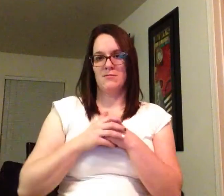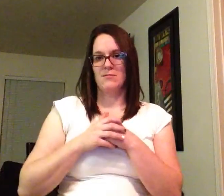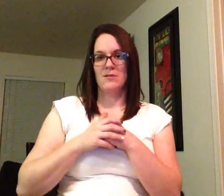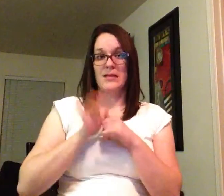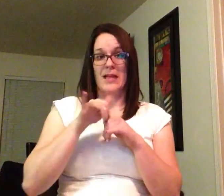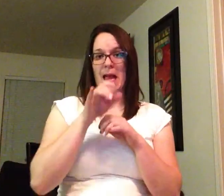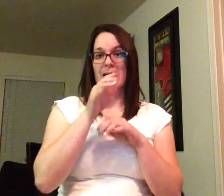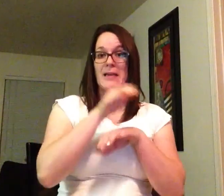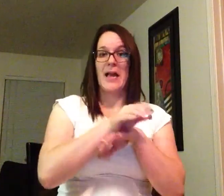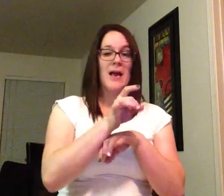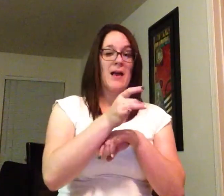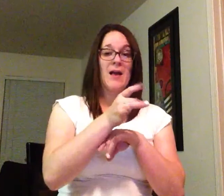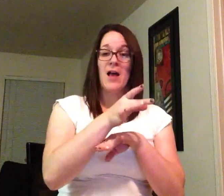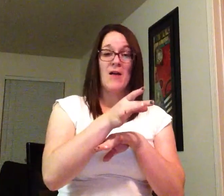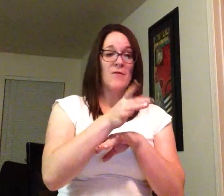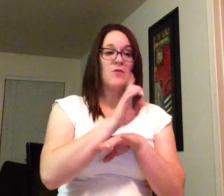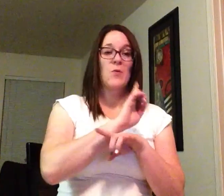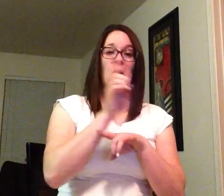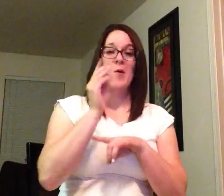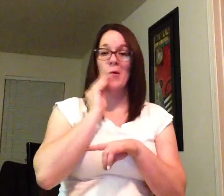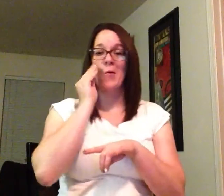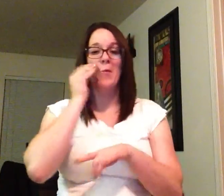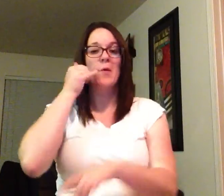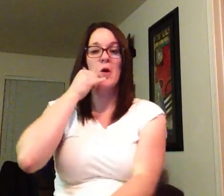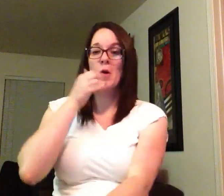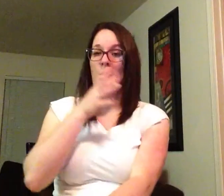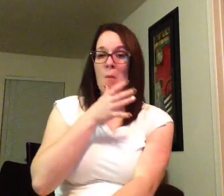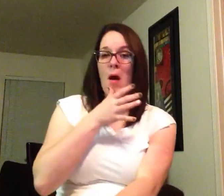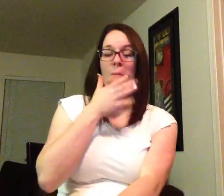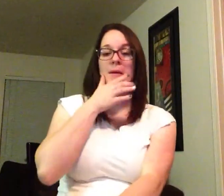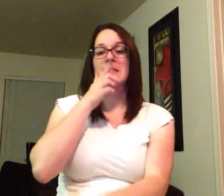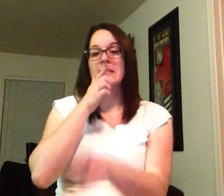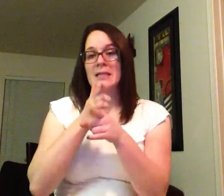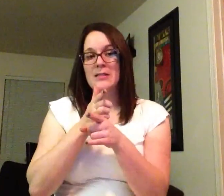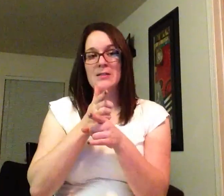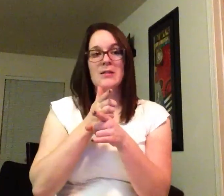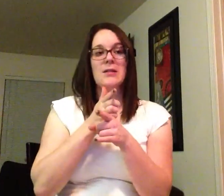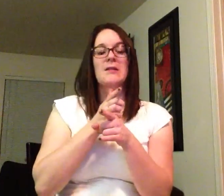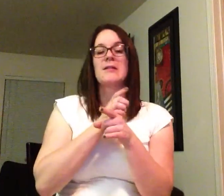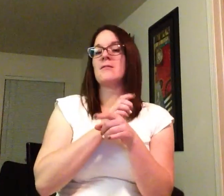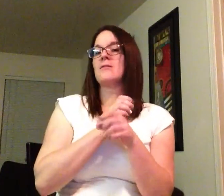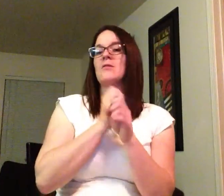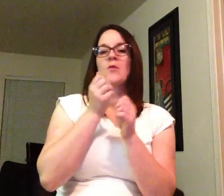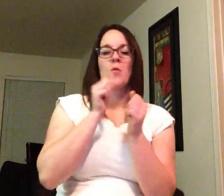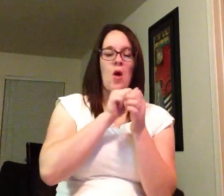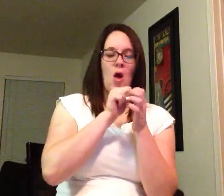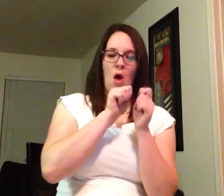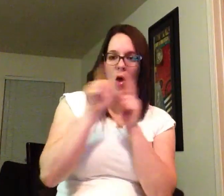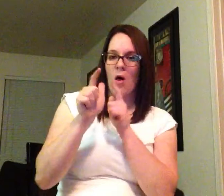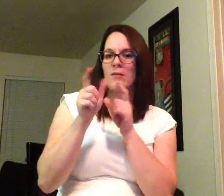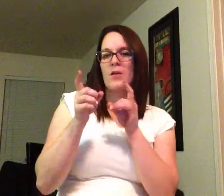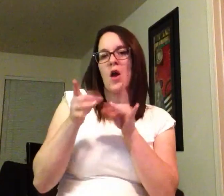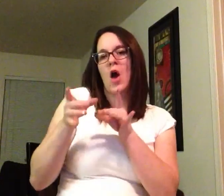I call my mother, I call my sister, and as I do at the end of each one of these terrible, terrible dates, I regale them with the